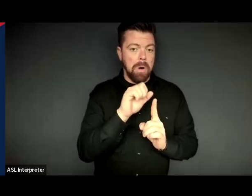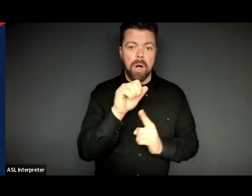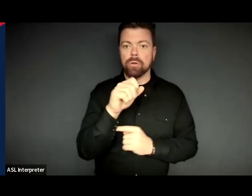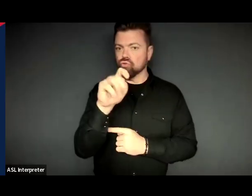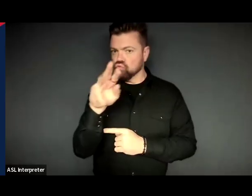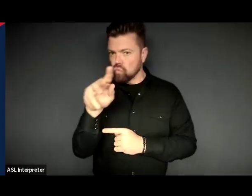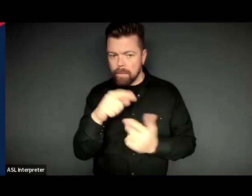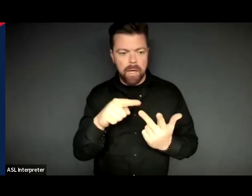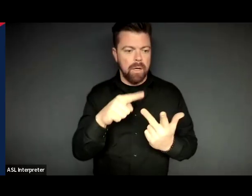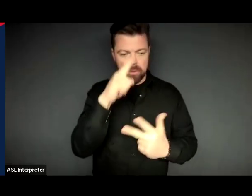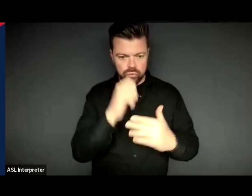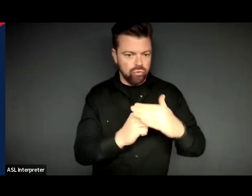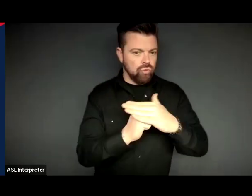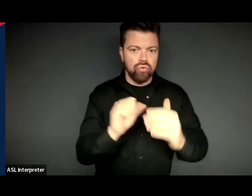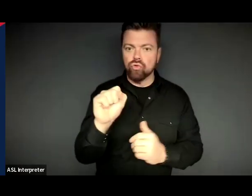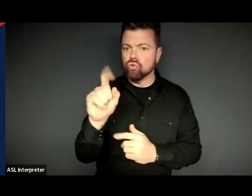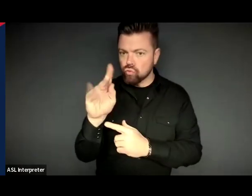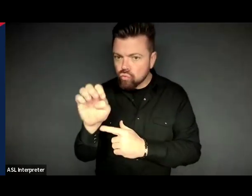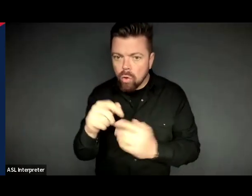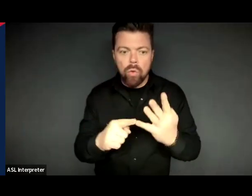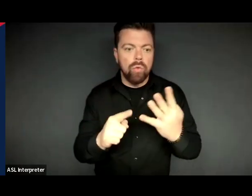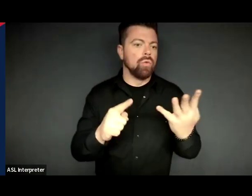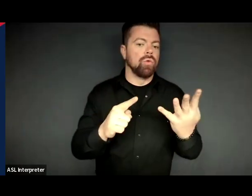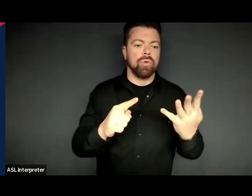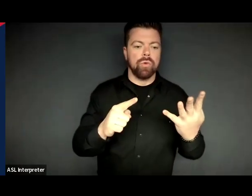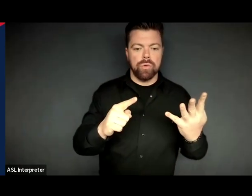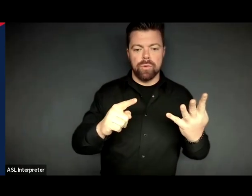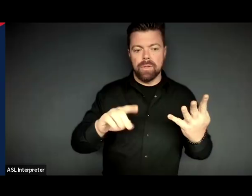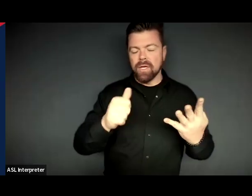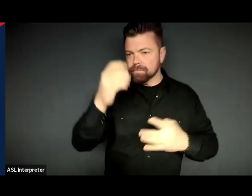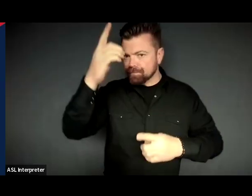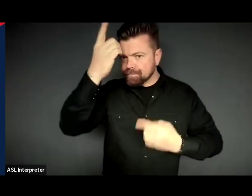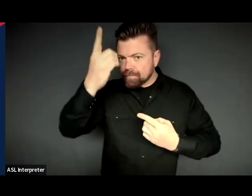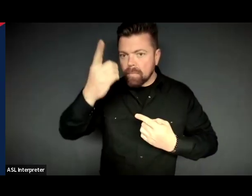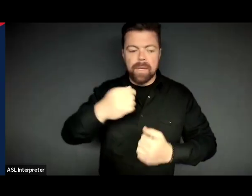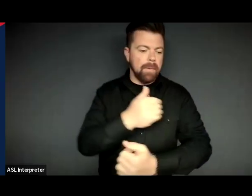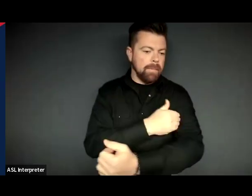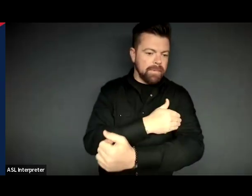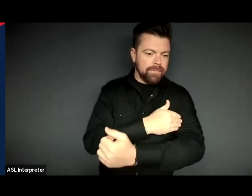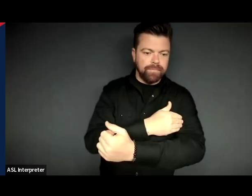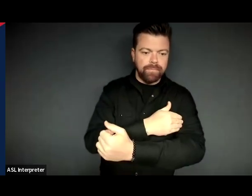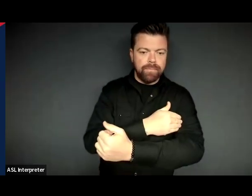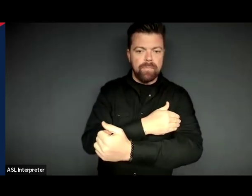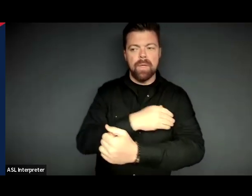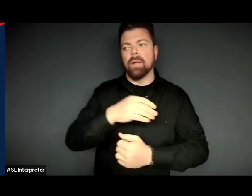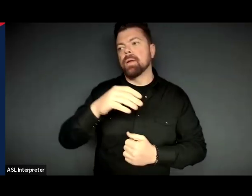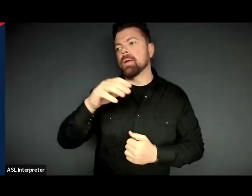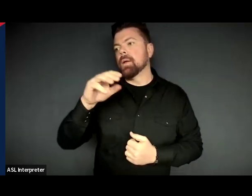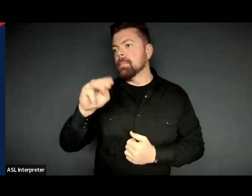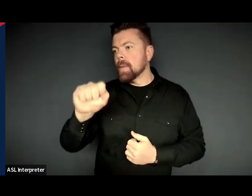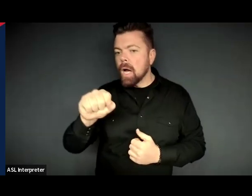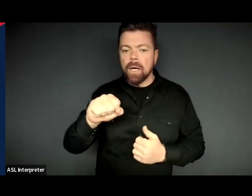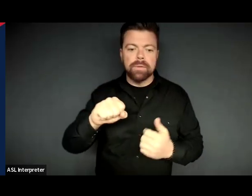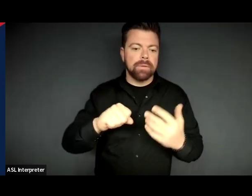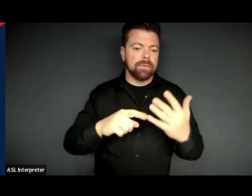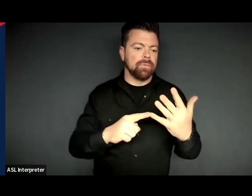a neuromuscular disease like Guillain-Barré or muscular sclerosis, or whatever it might